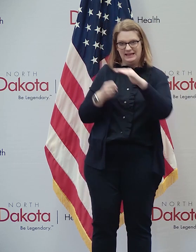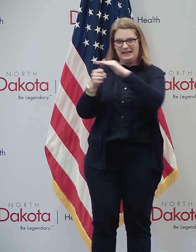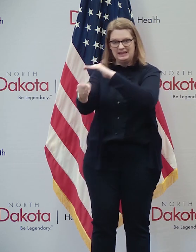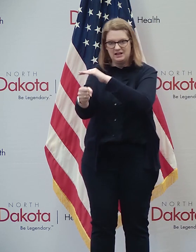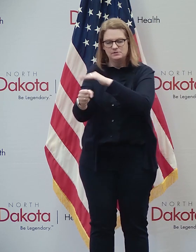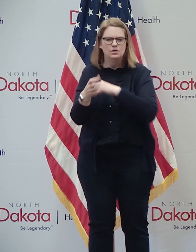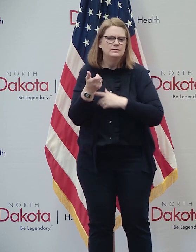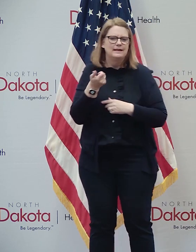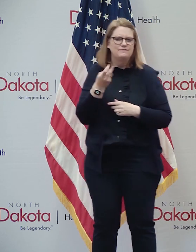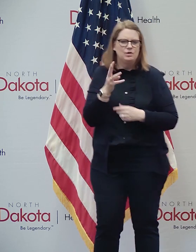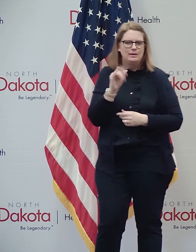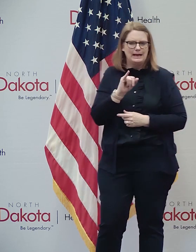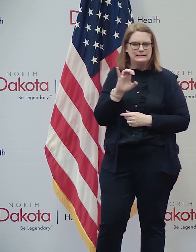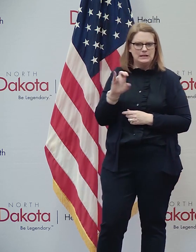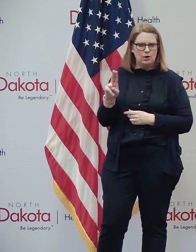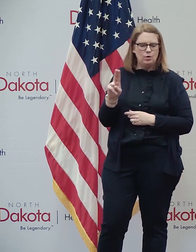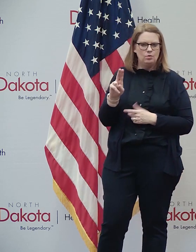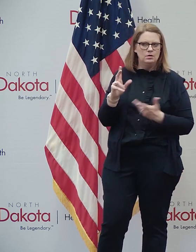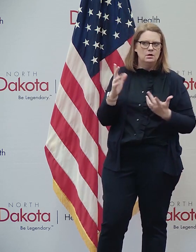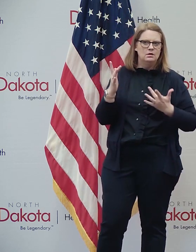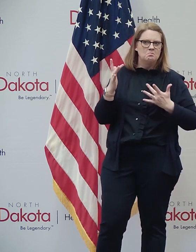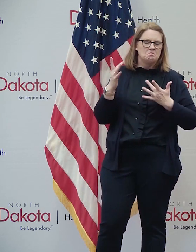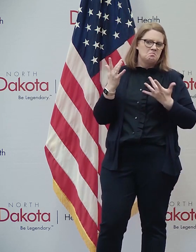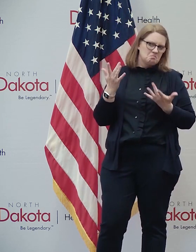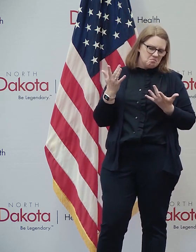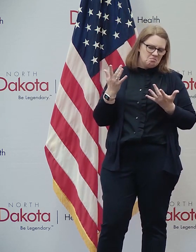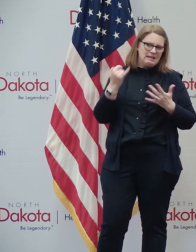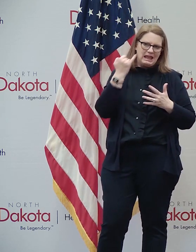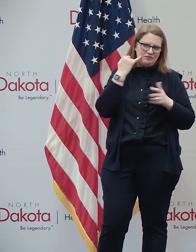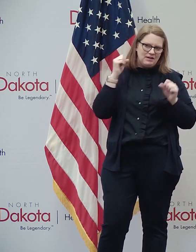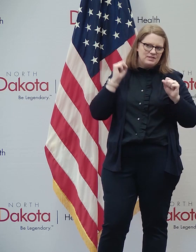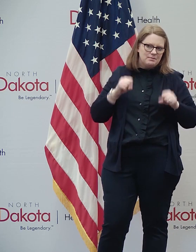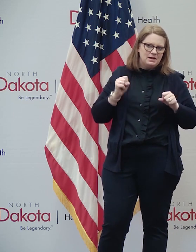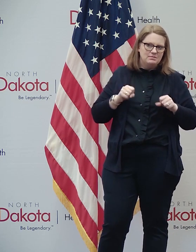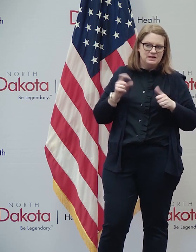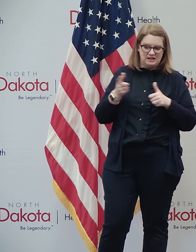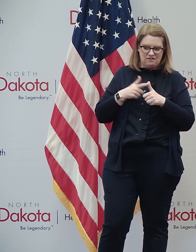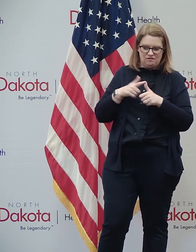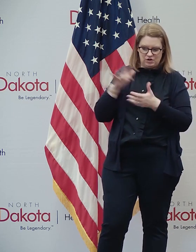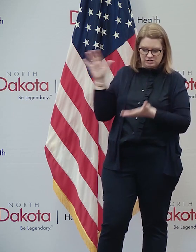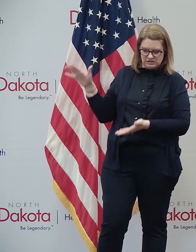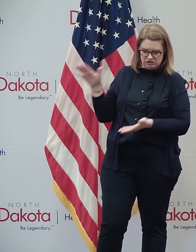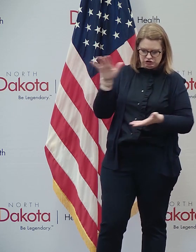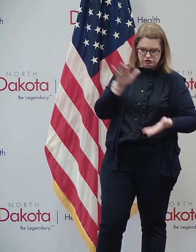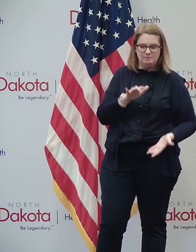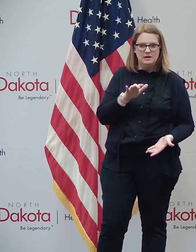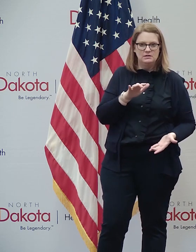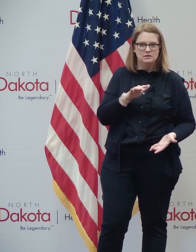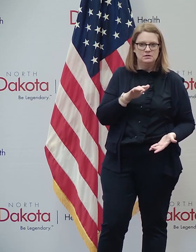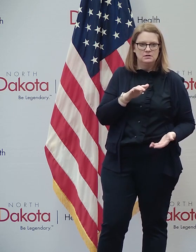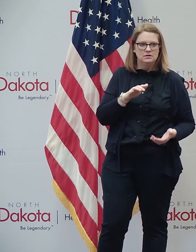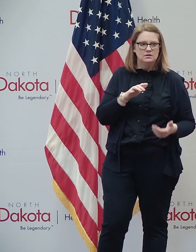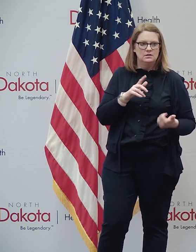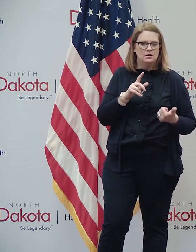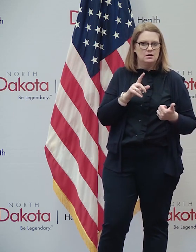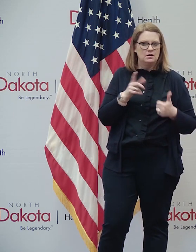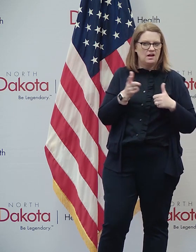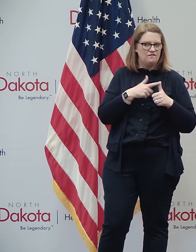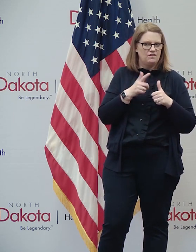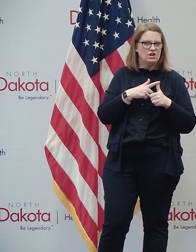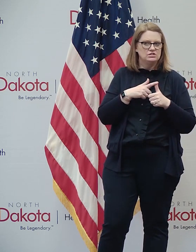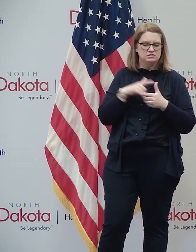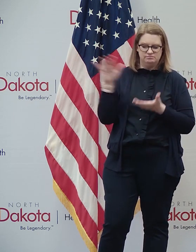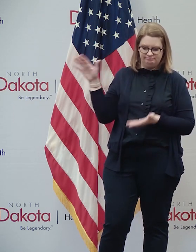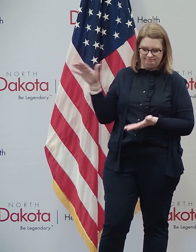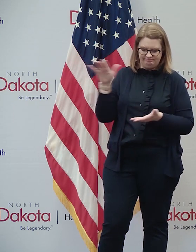will be distributed to local hospitals. I'm anticipating, again, they'll do the thinking on this, but given that we've got, as we